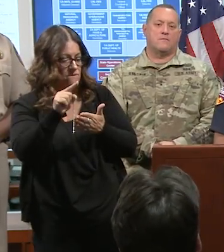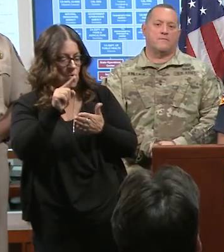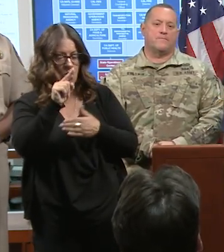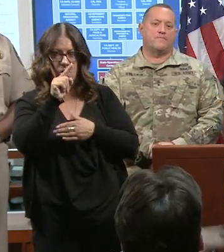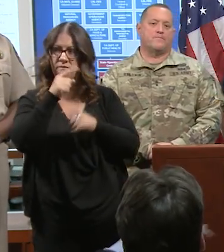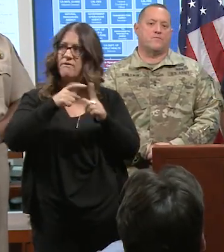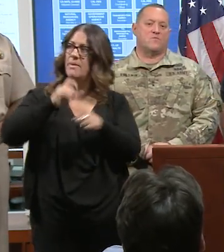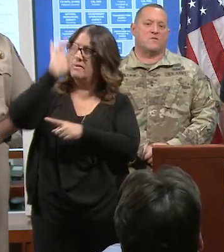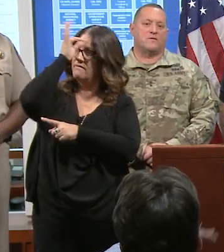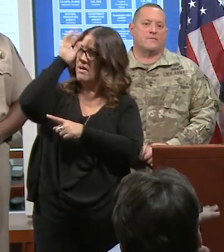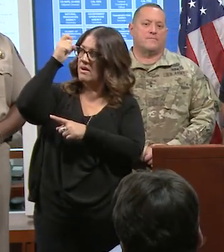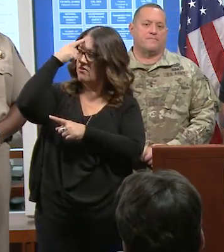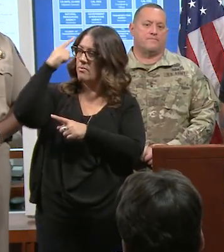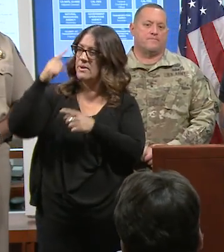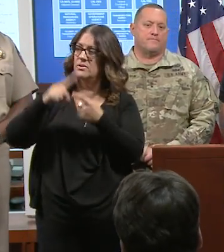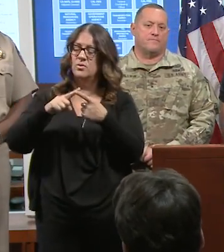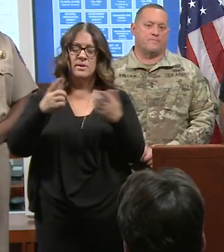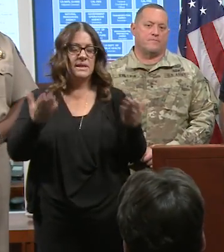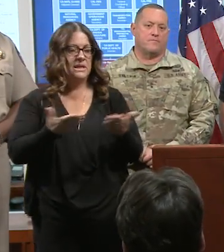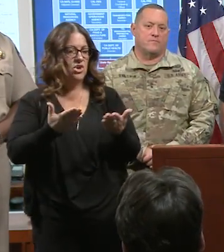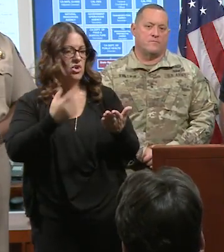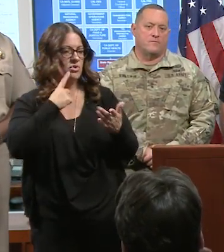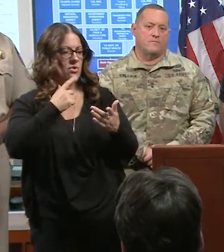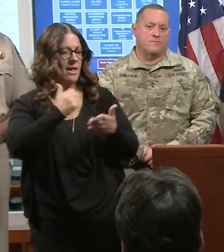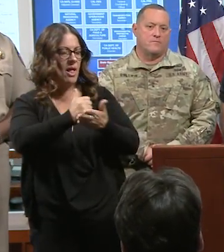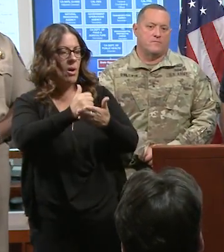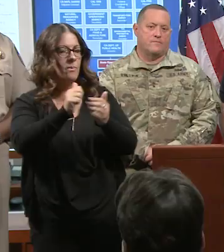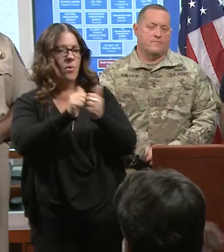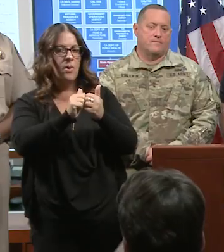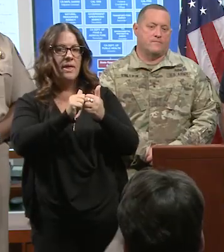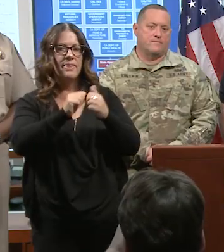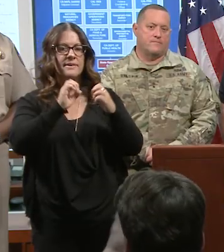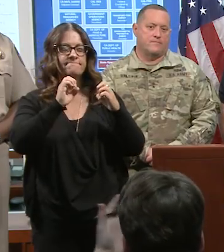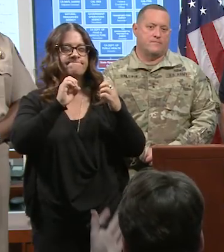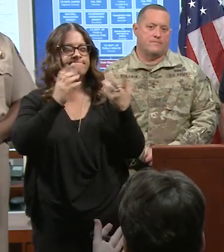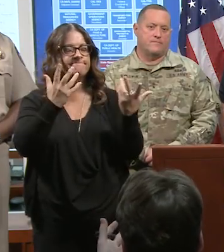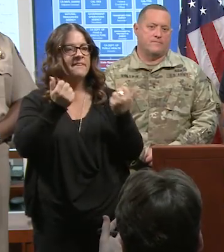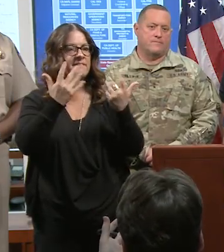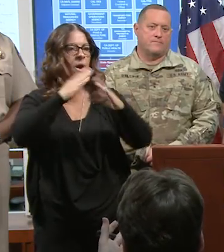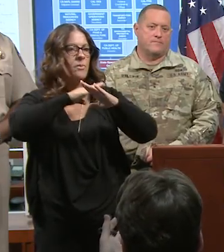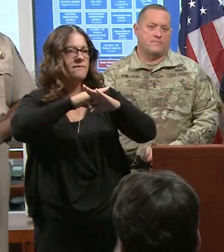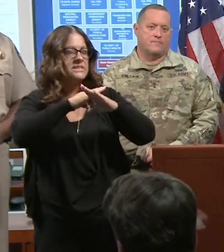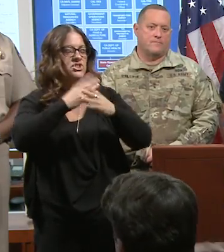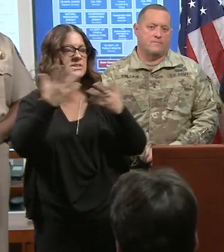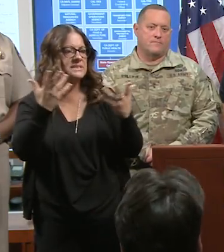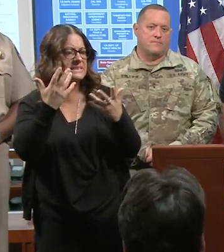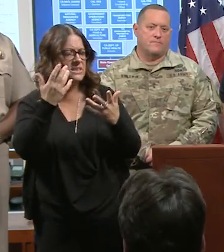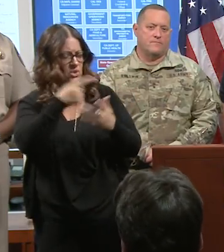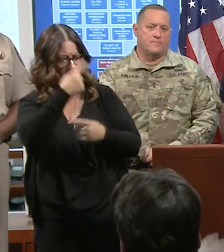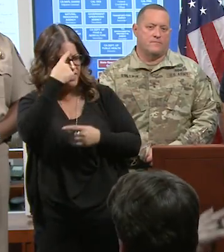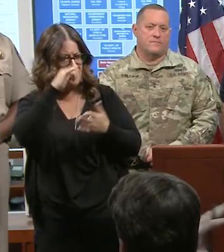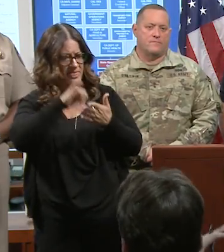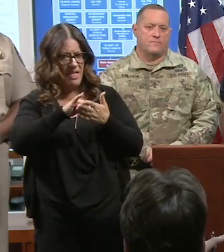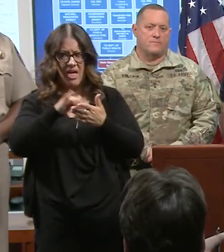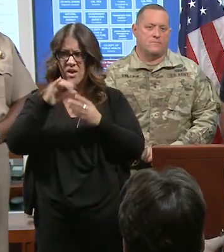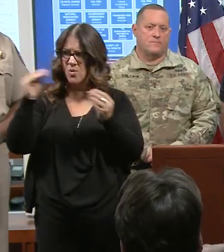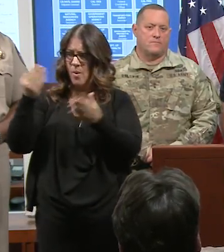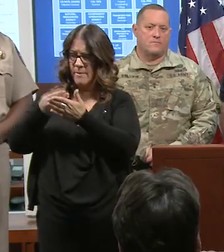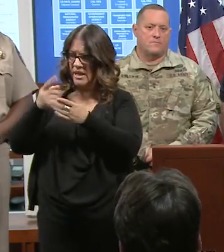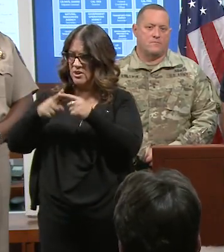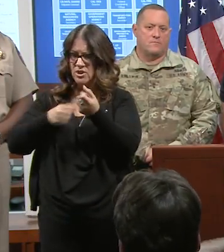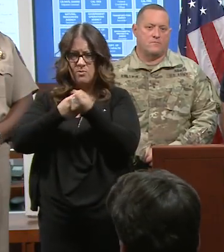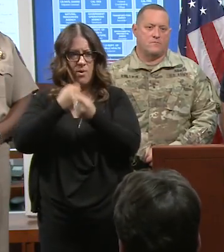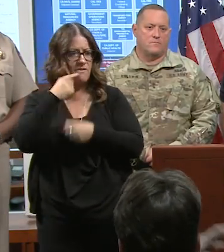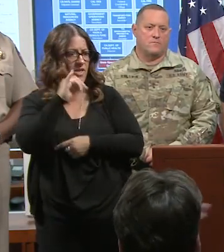federal government for fire prevention efforts. Do you think that contributed at all to the magnitude of what